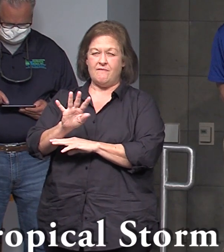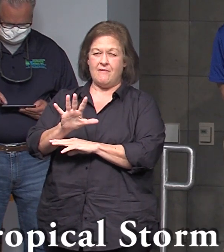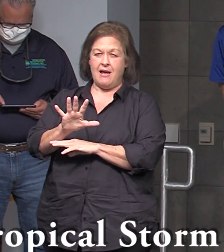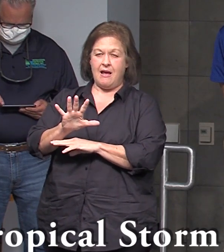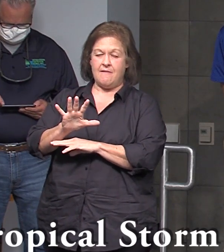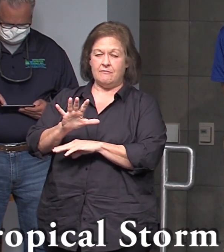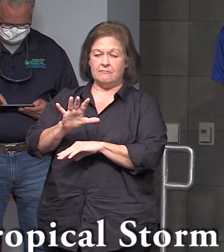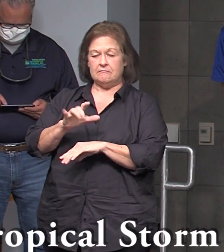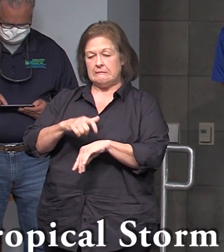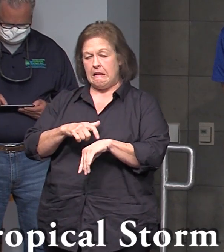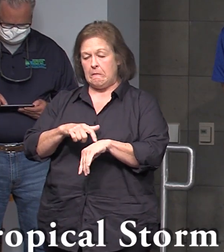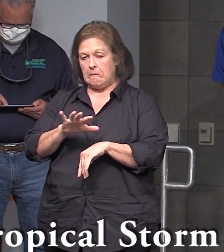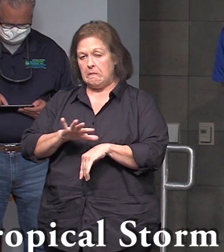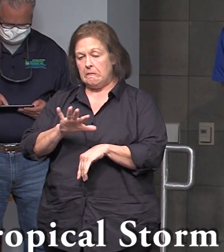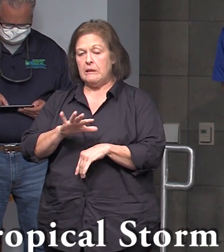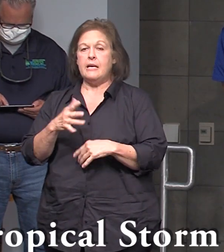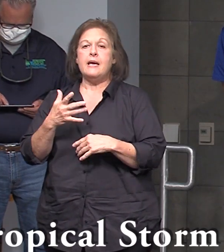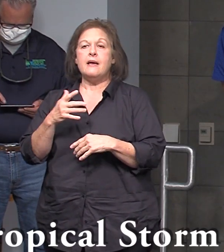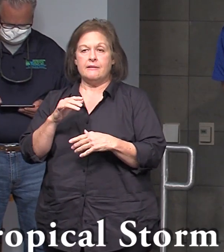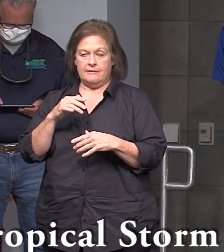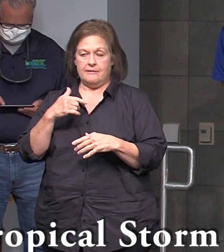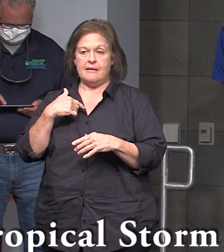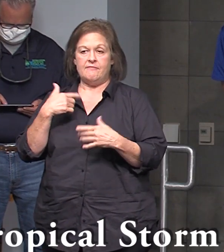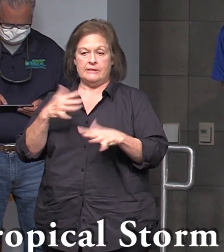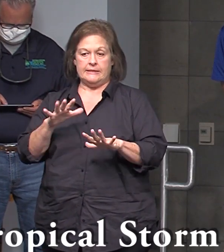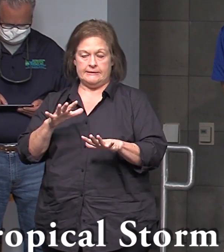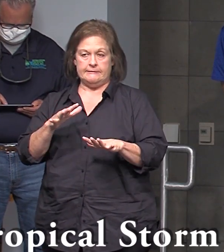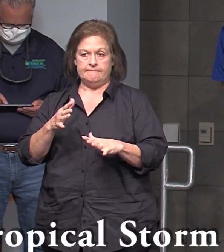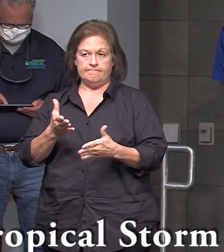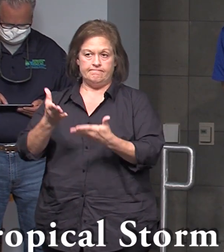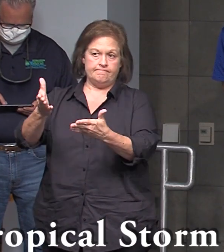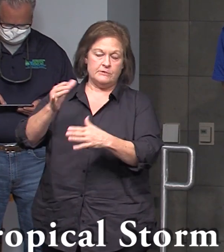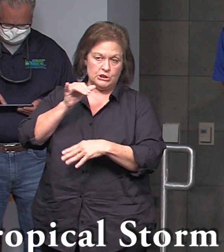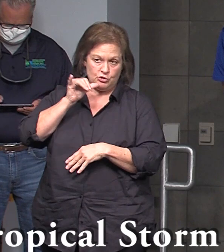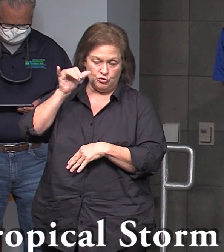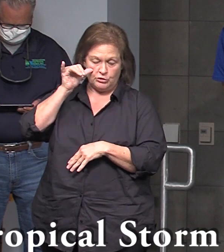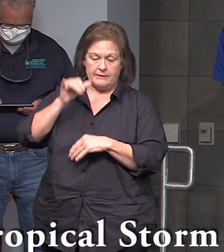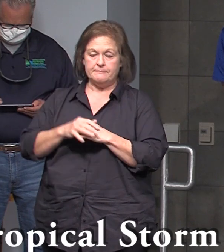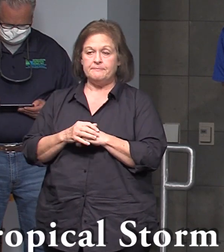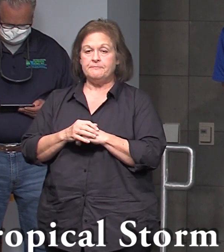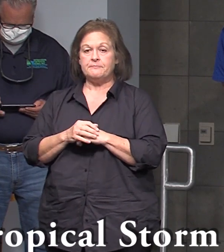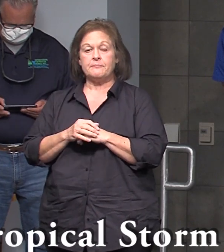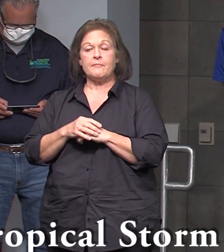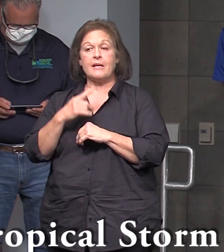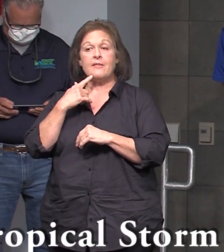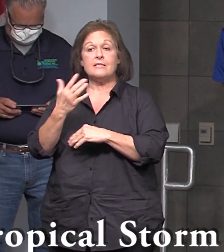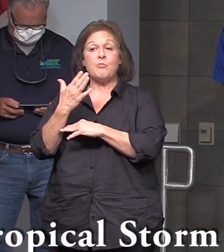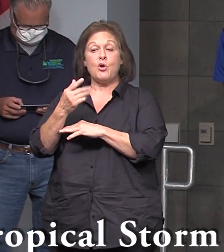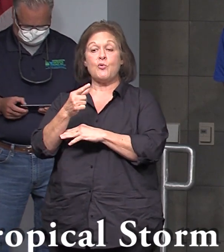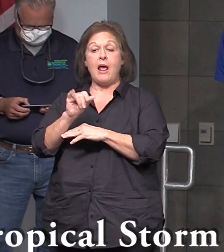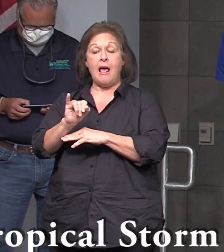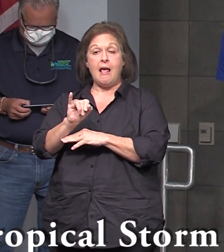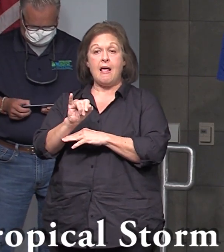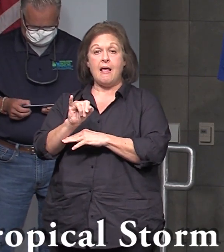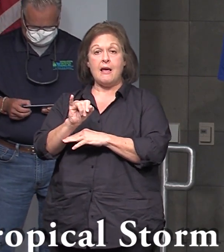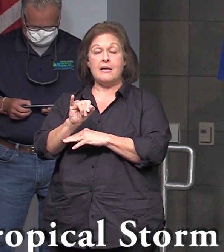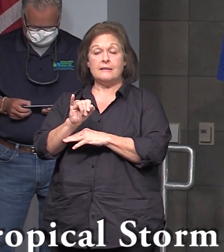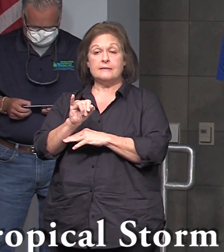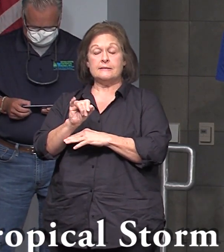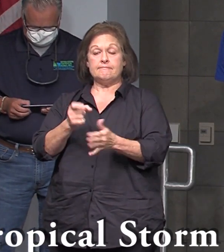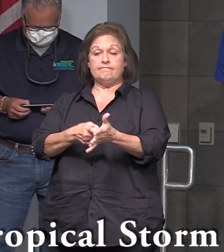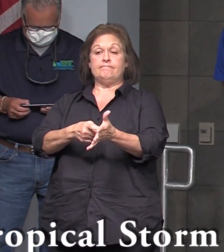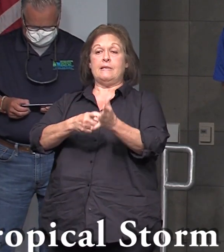6:45, 7:45 time frame. So that was submitted yesterday. As of this morning, Grand Isle is under